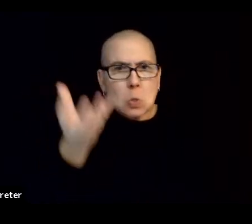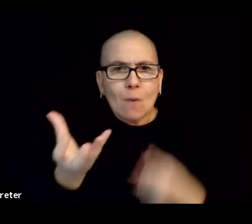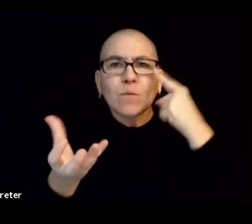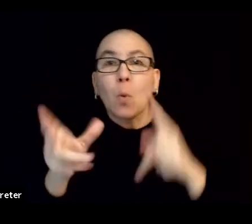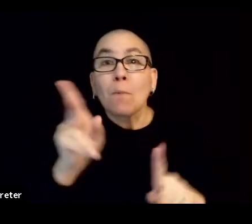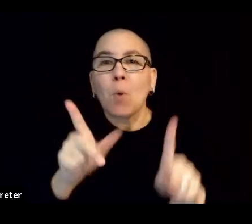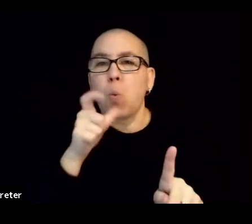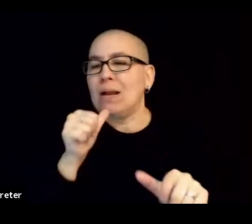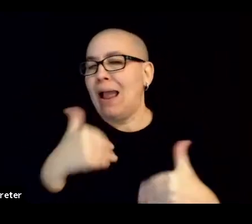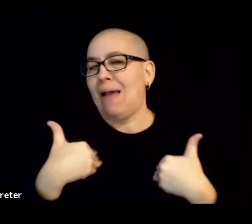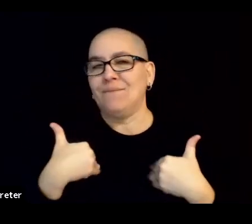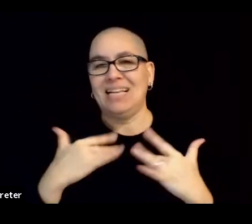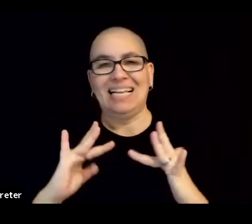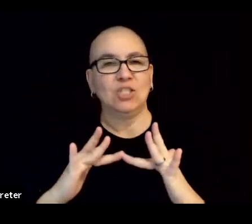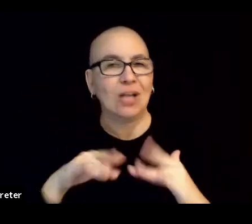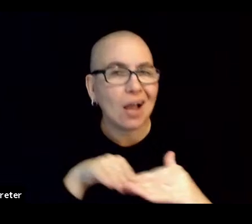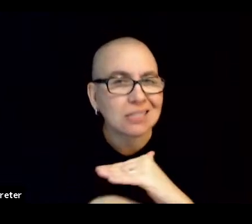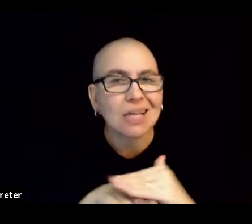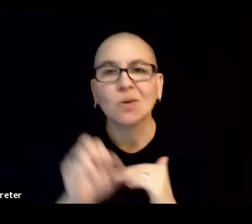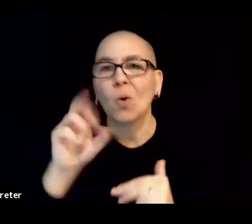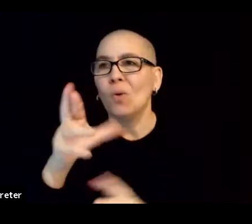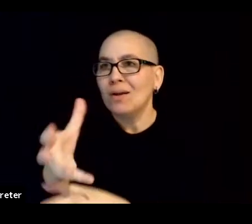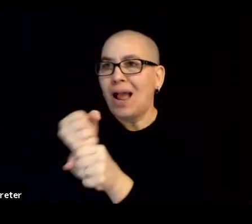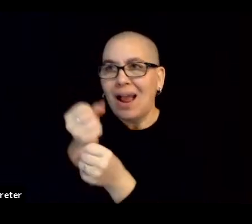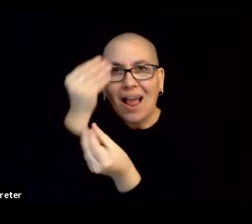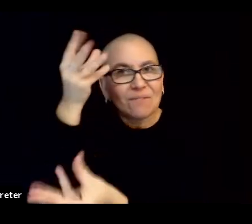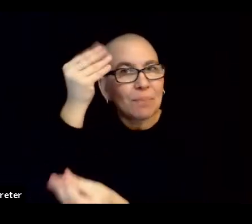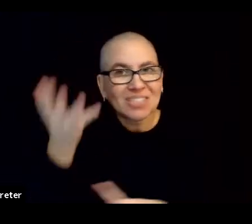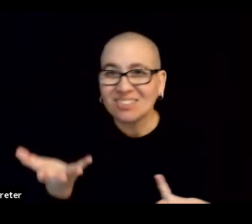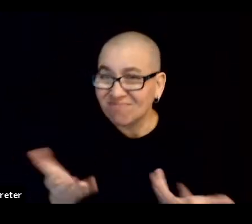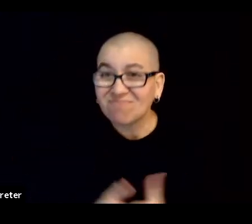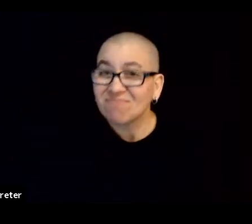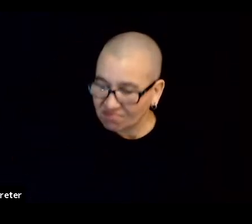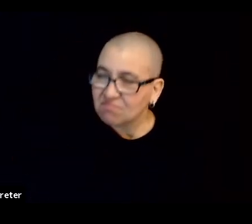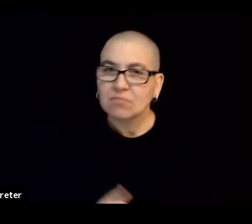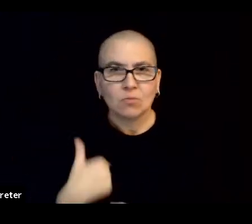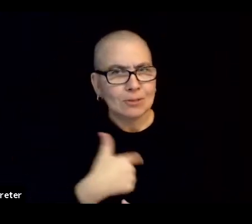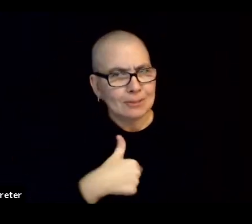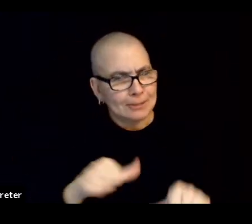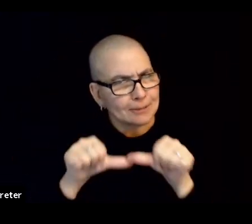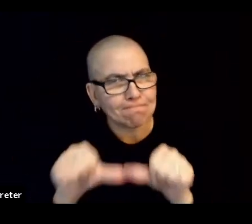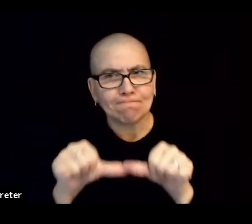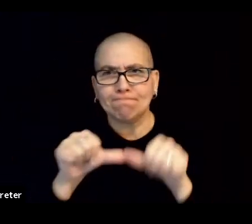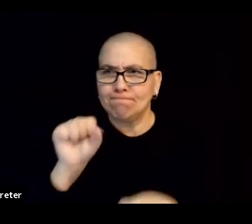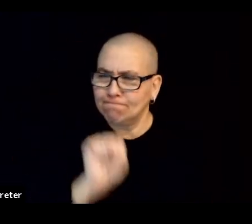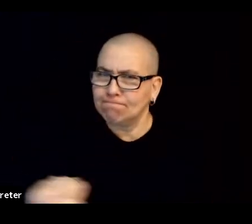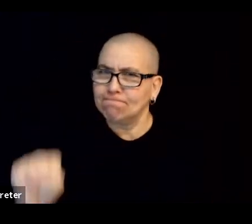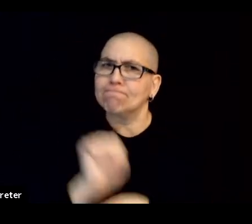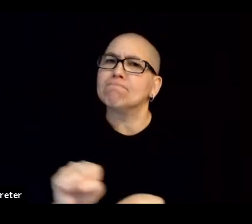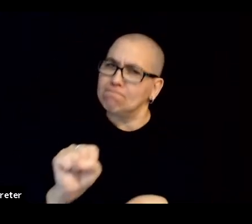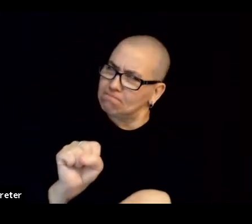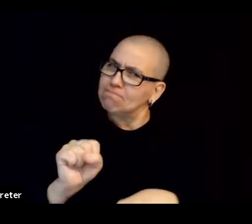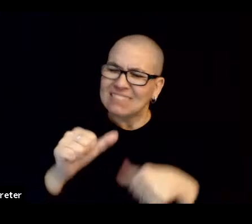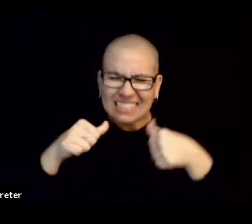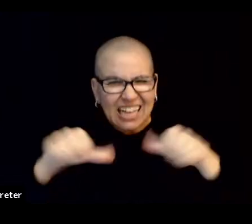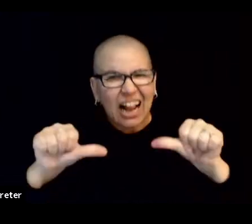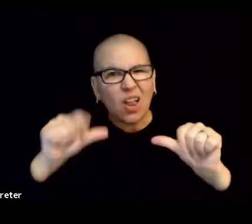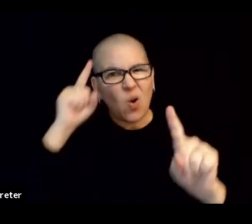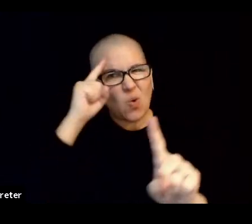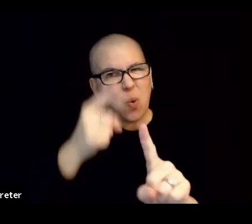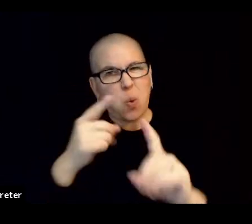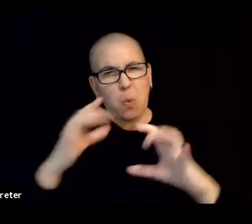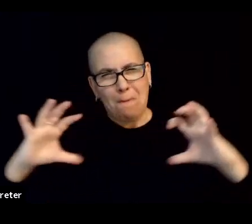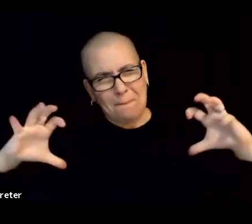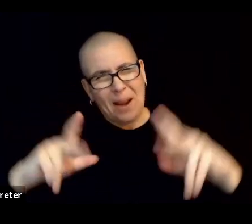we do that work well, we'll finally get back to normal. So thank you, and with that, I want to go ahead and turn it over to Andrea Walsh with